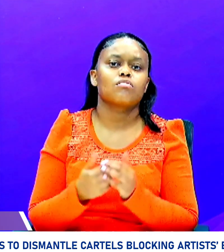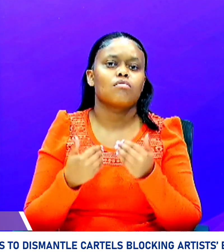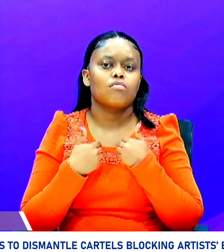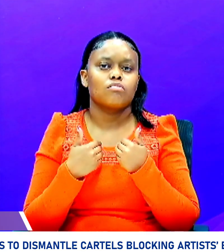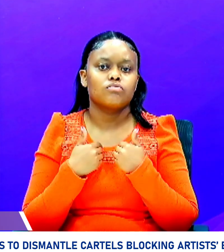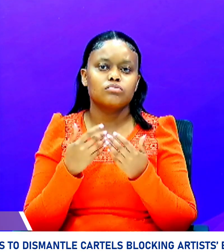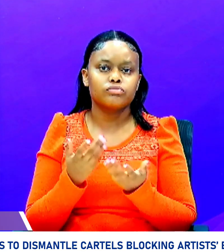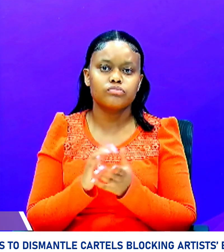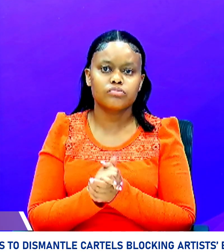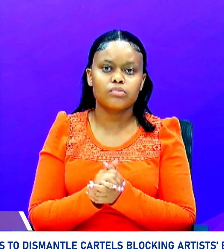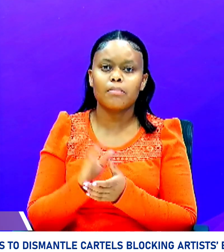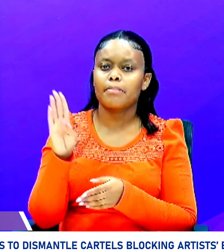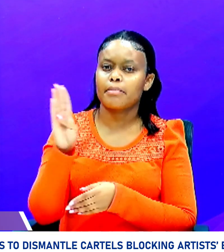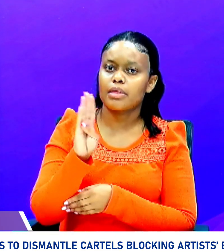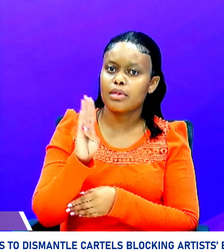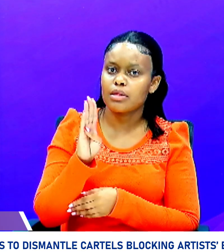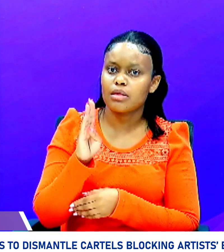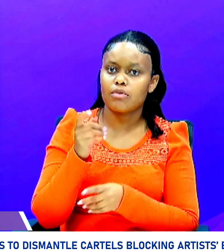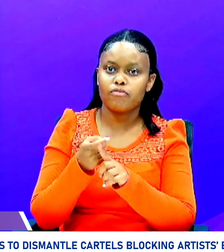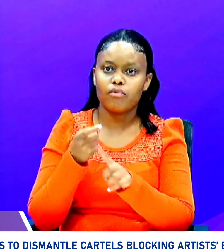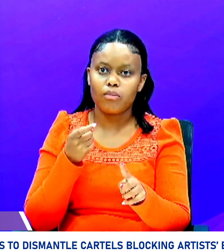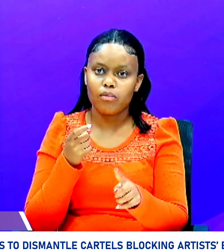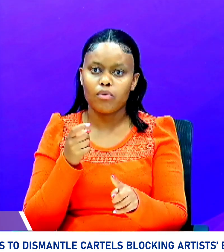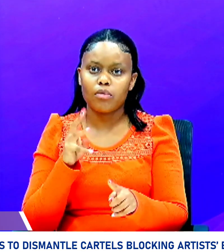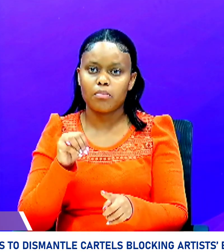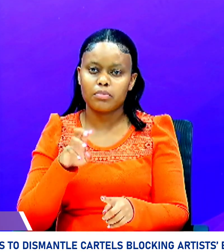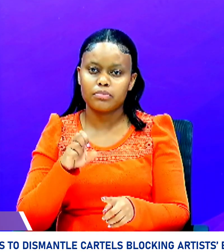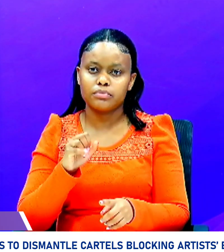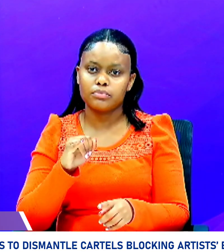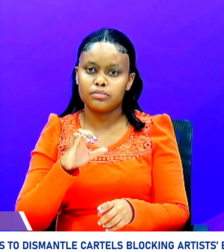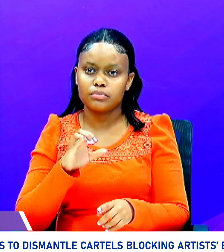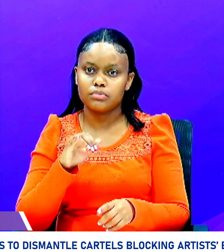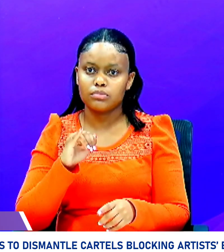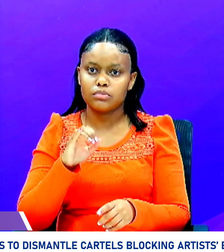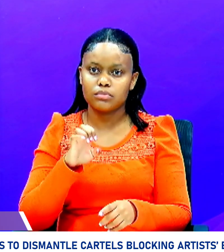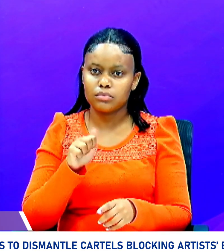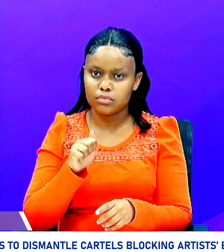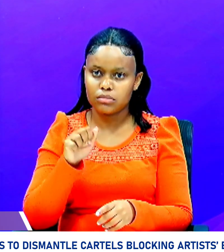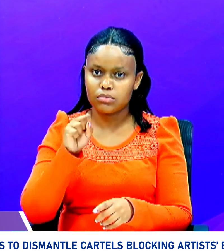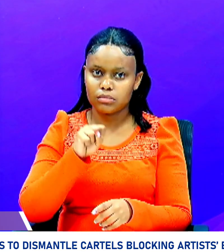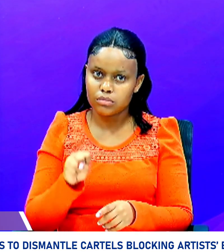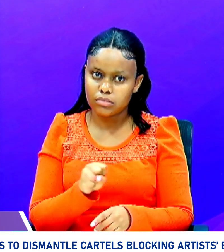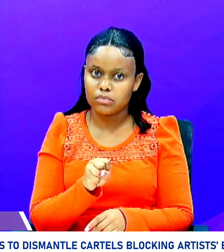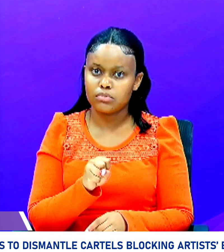benefit directly from their work without exploitation by intermediaries.